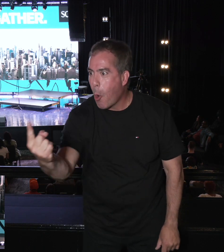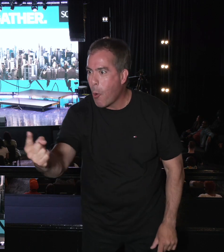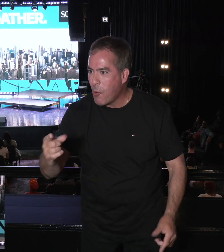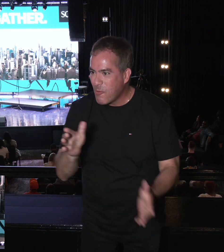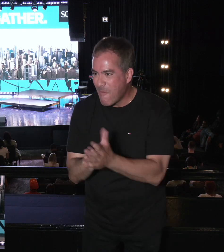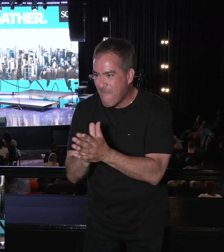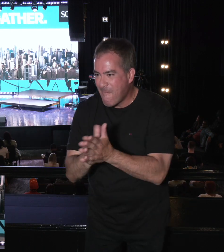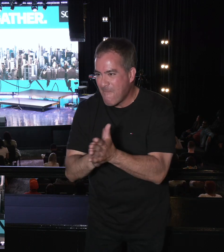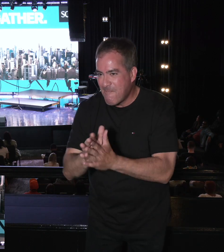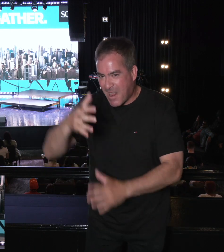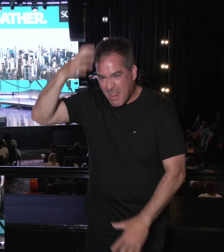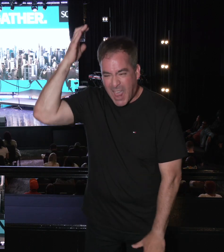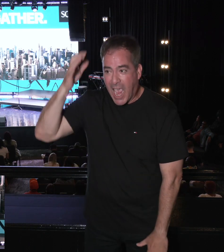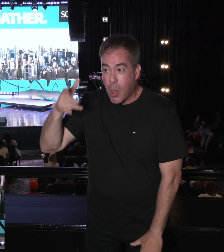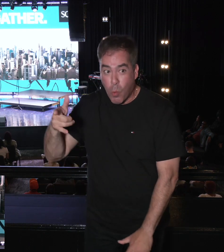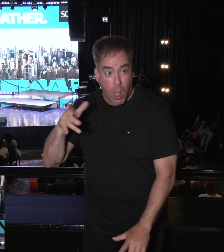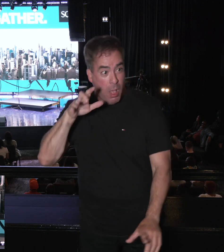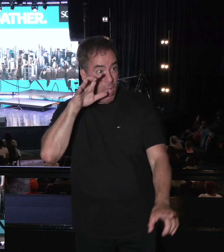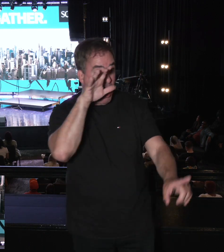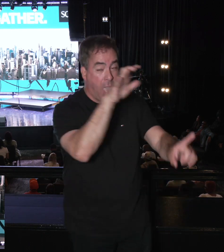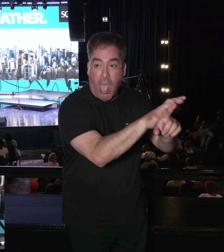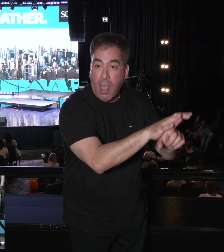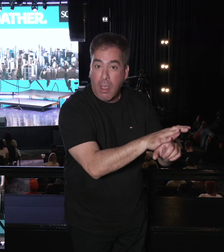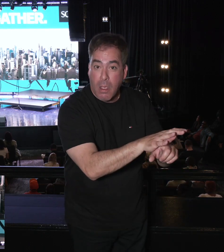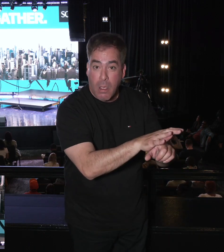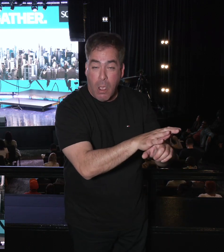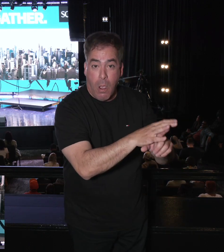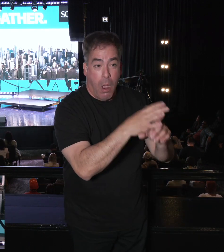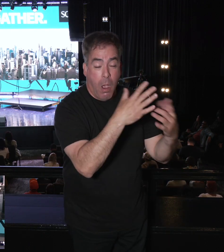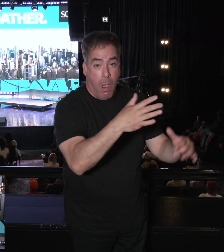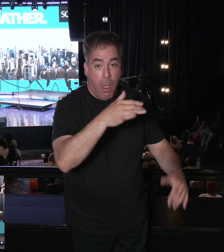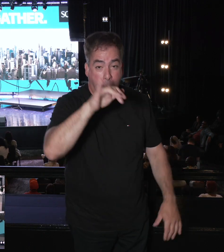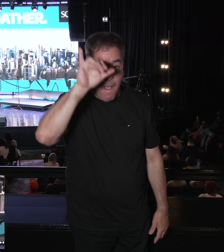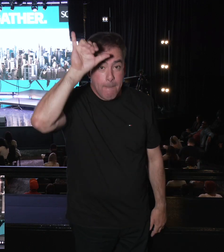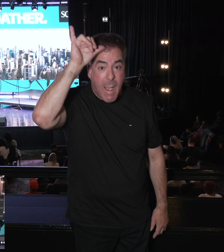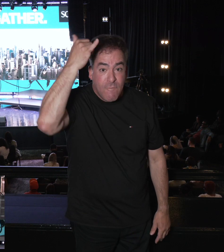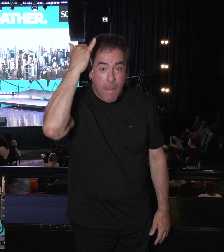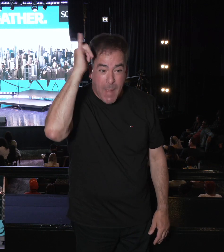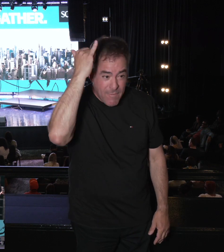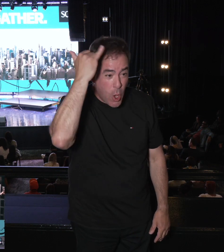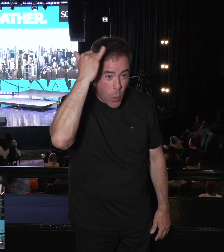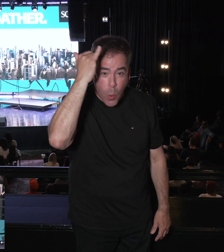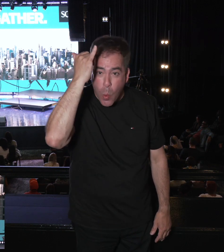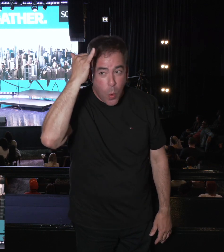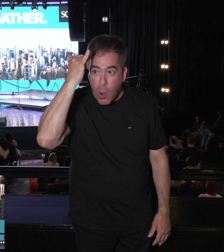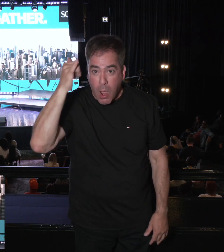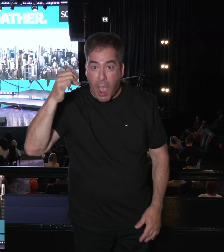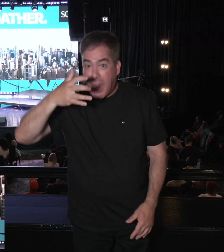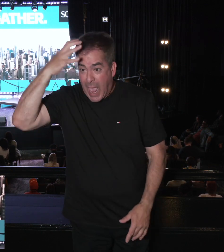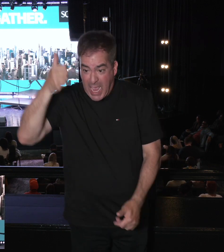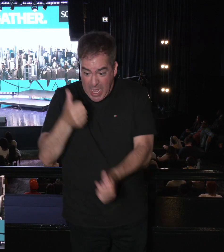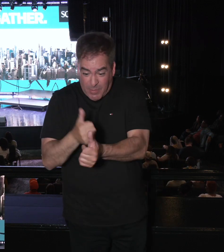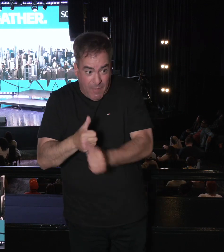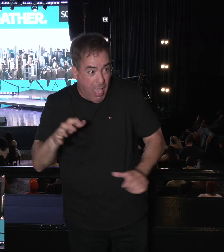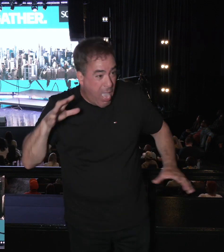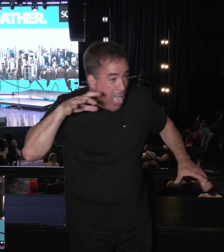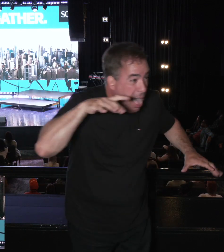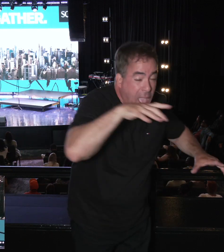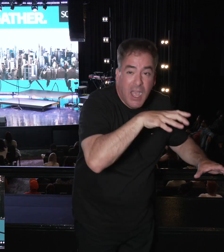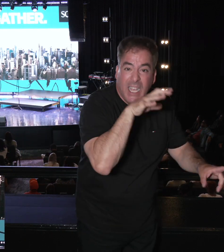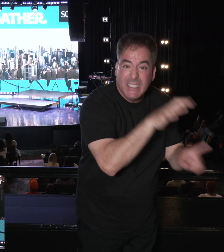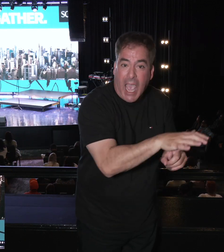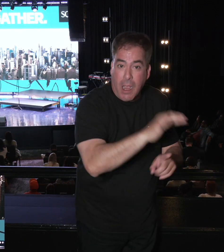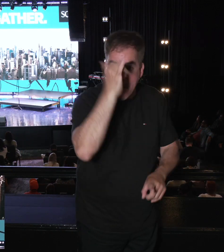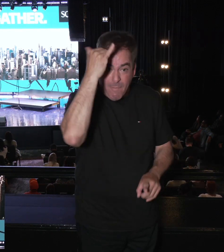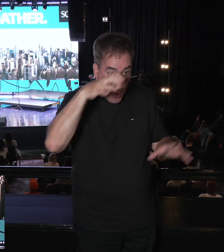himself. A lion will never rush into a herd of buffalo. He will never dare go for a bunch of